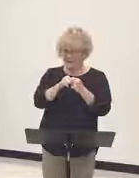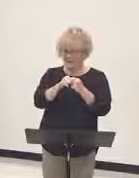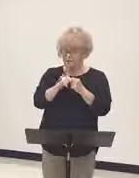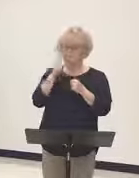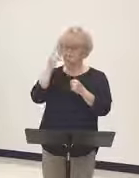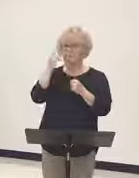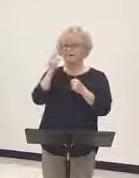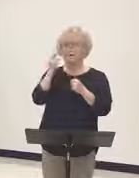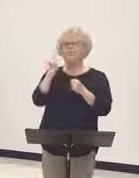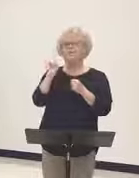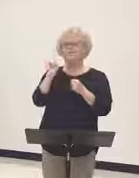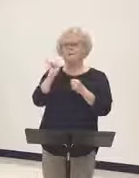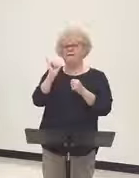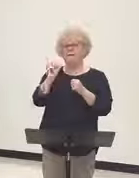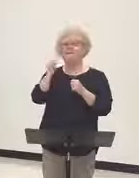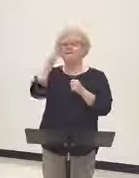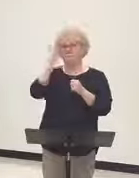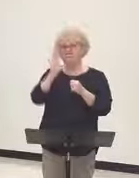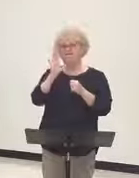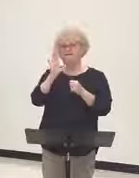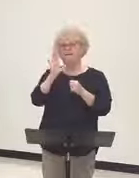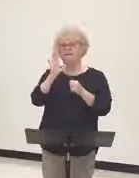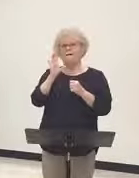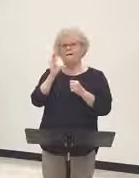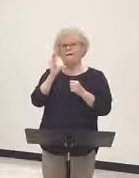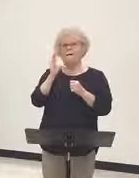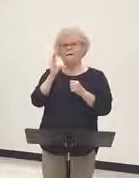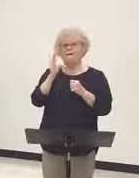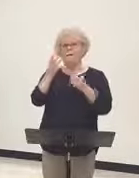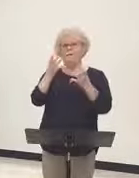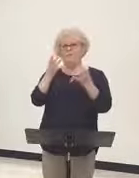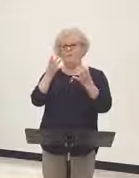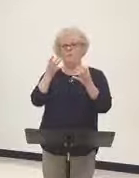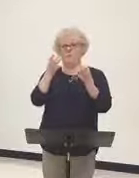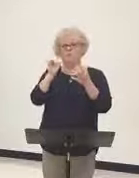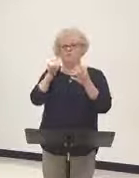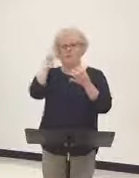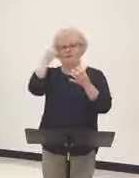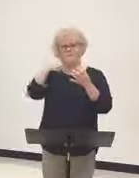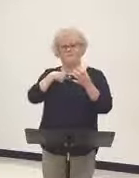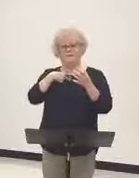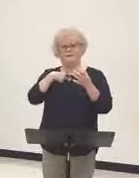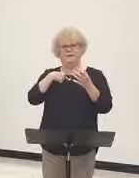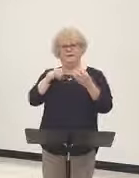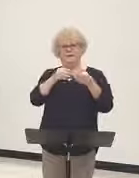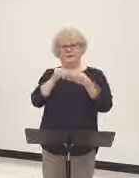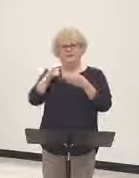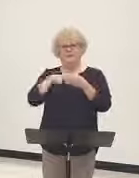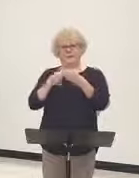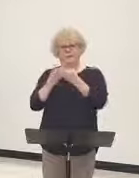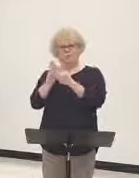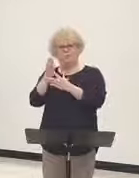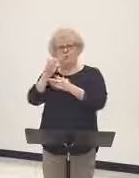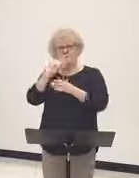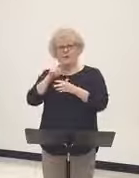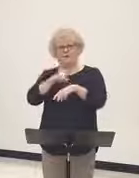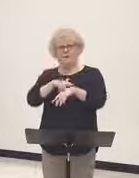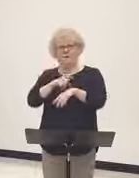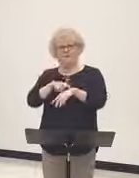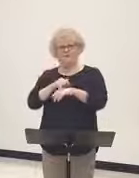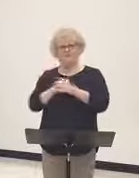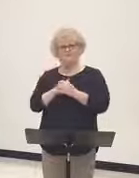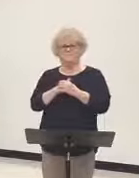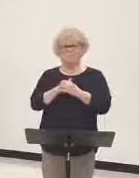we realize that God certainly was leading us through it. And